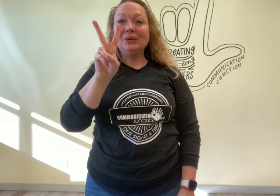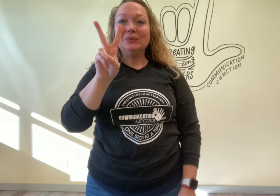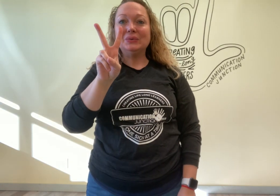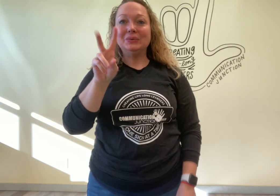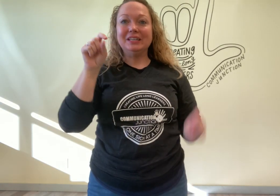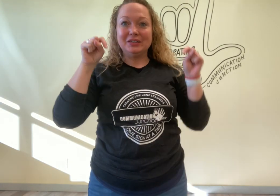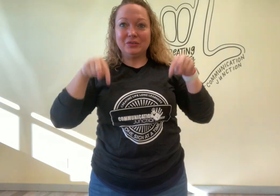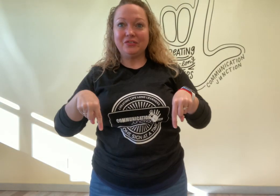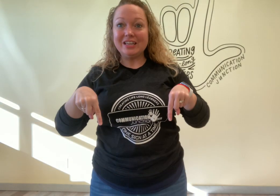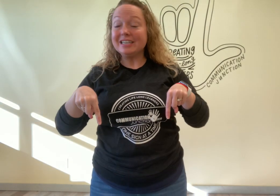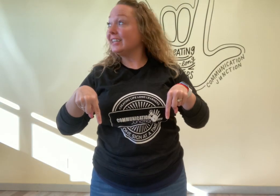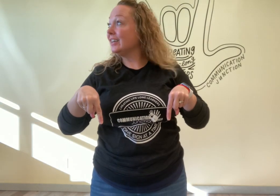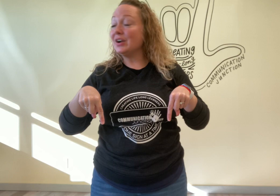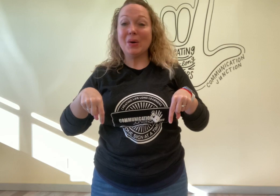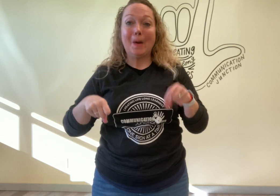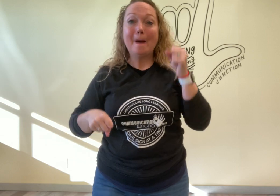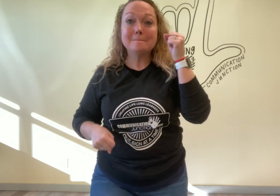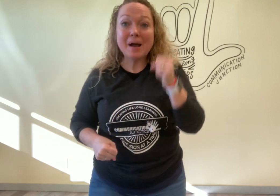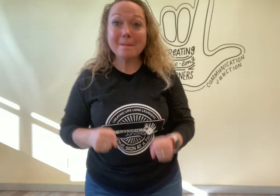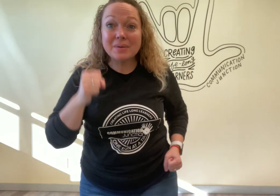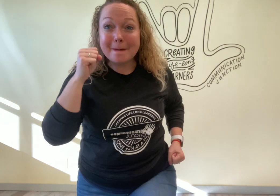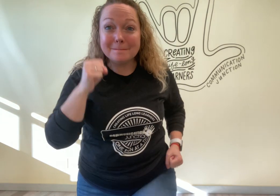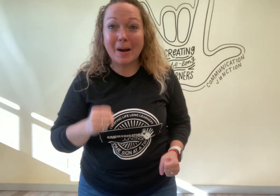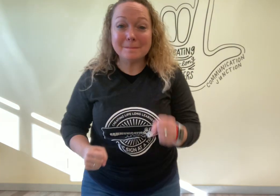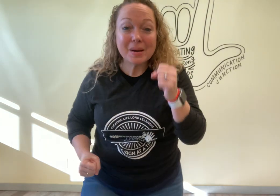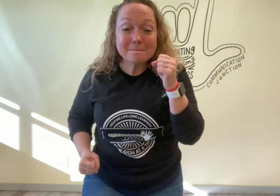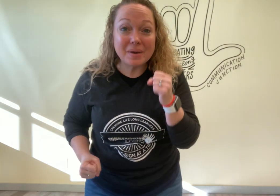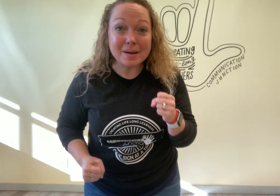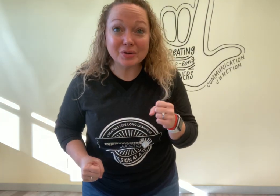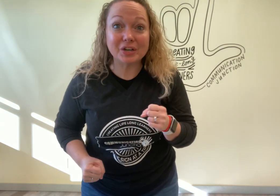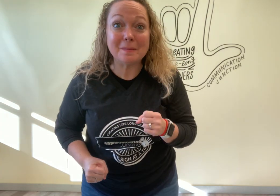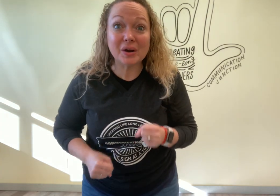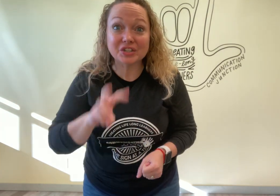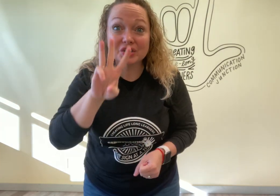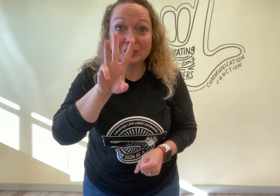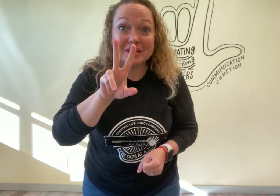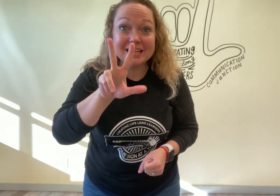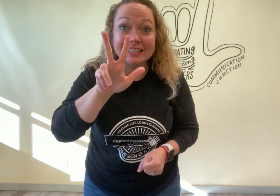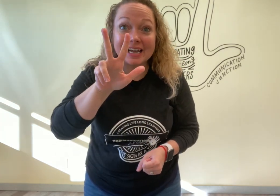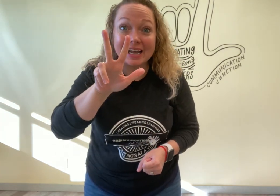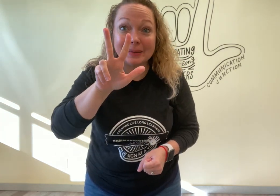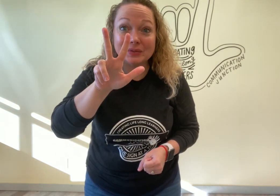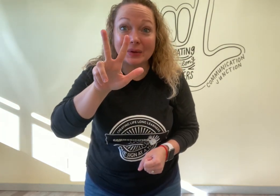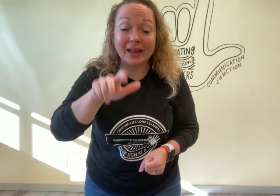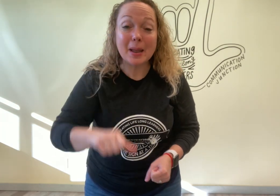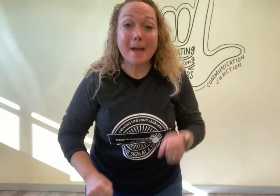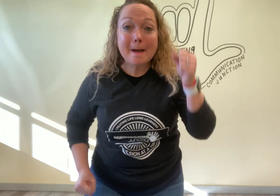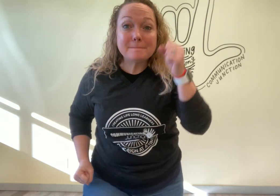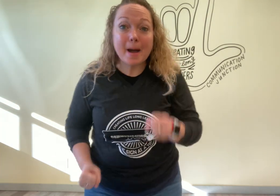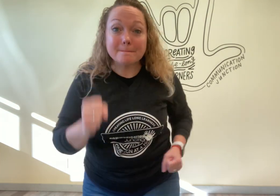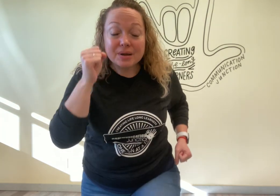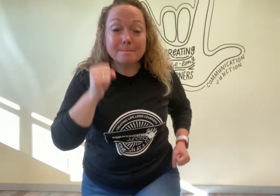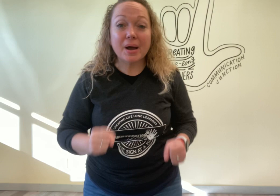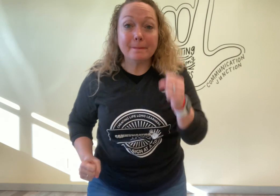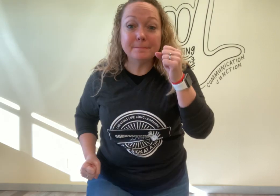2 little feet go bump, bump, bump. You're gonna march 3 times, okay? Bump, bump,